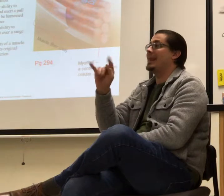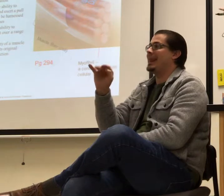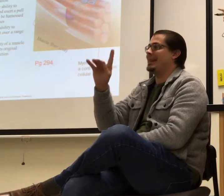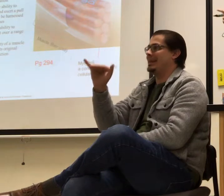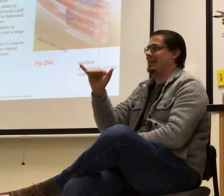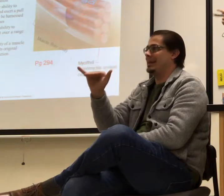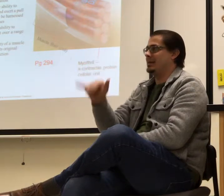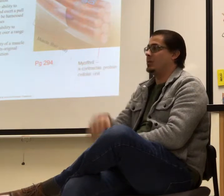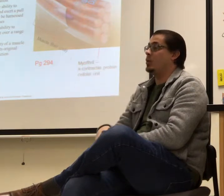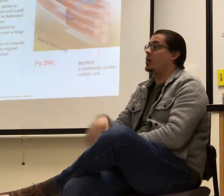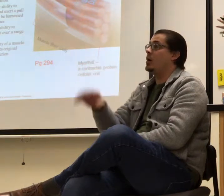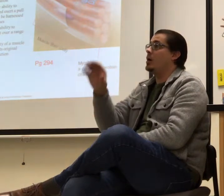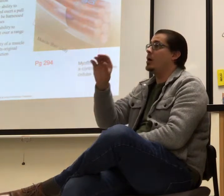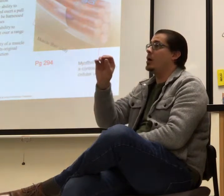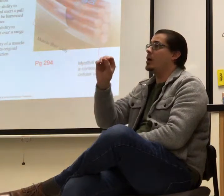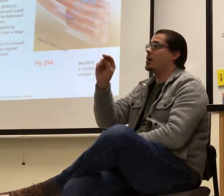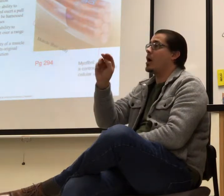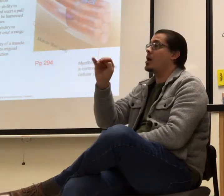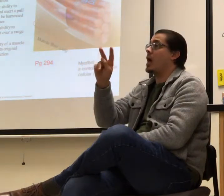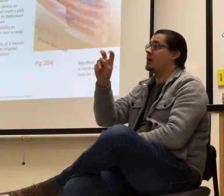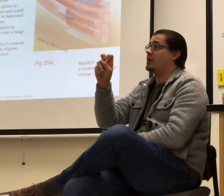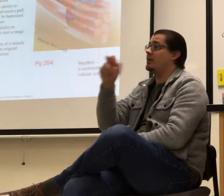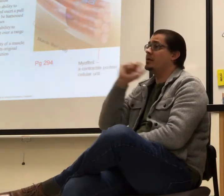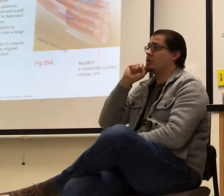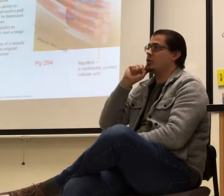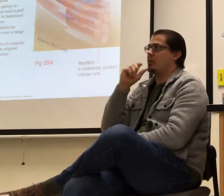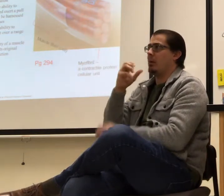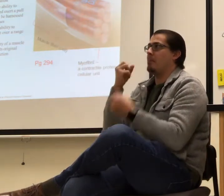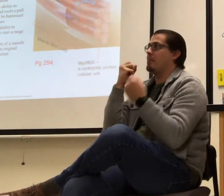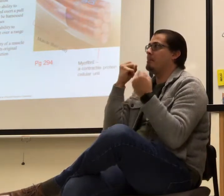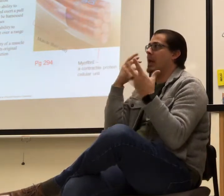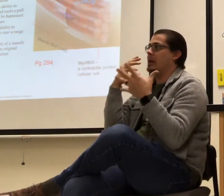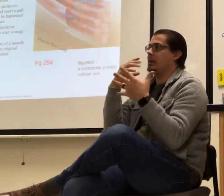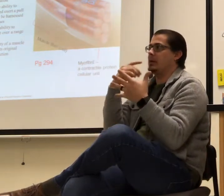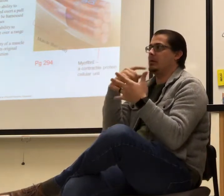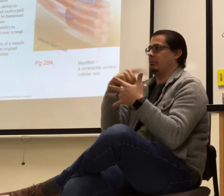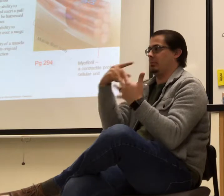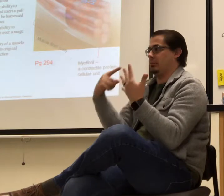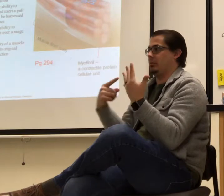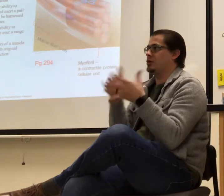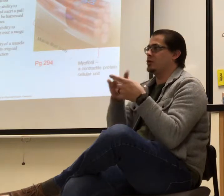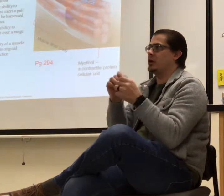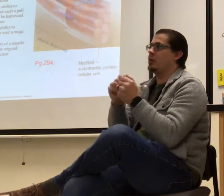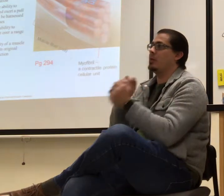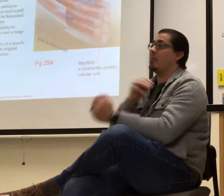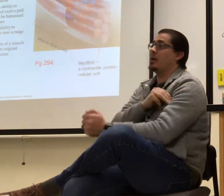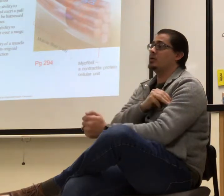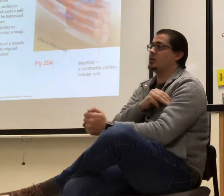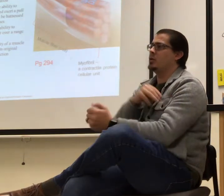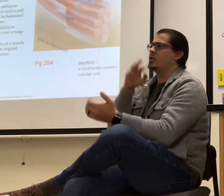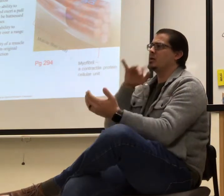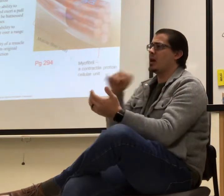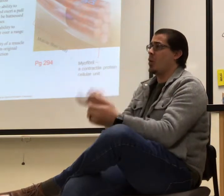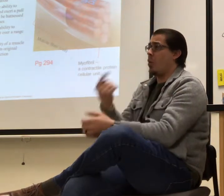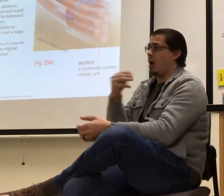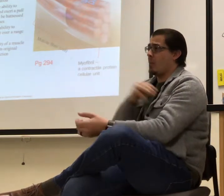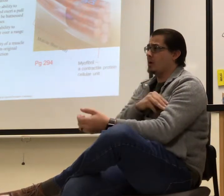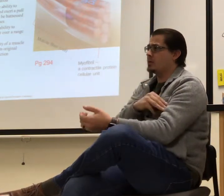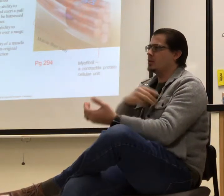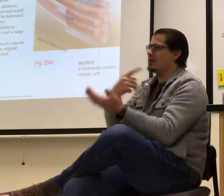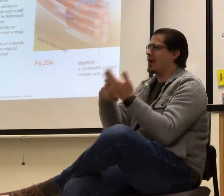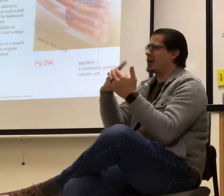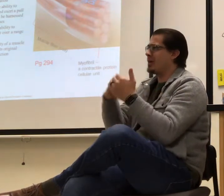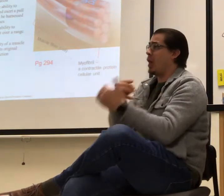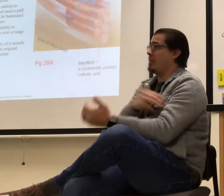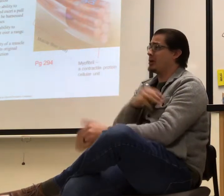So the connective tissues, there's a lot of connective tissues associated with muscles. When you study a whole muscle, we usually mostly just talk about the muscle